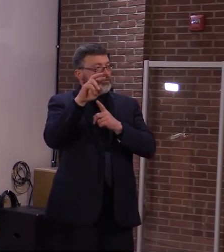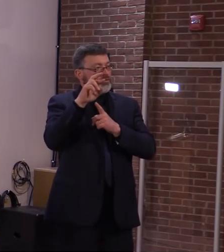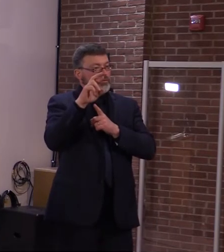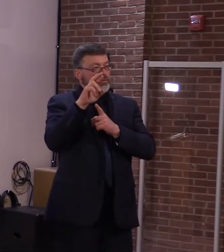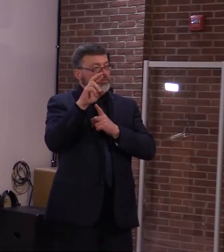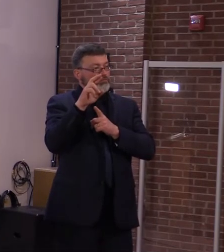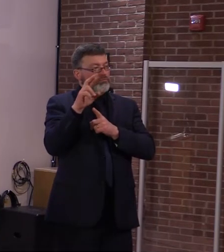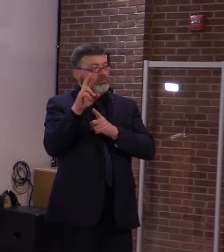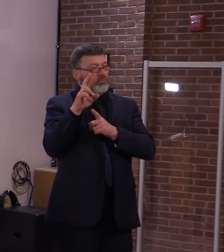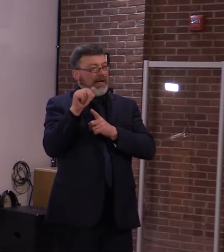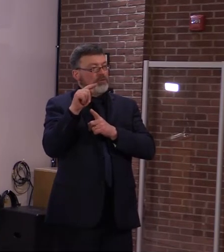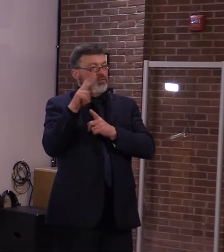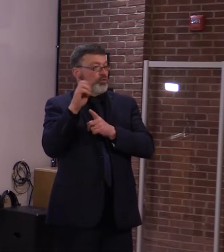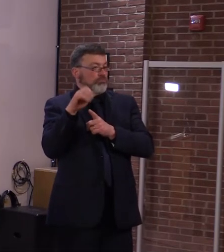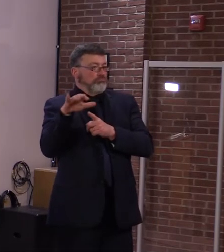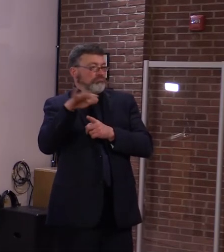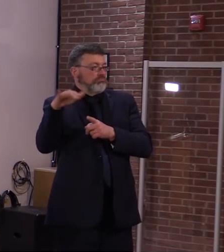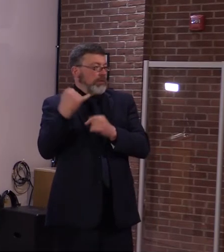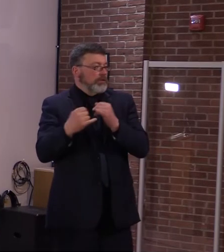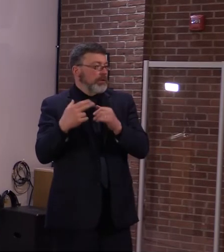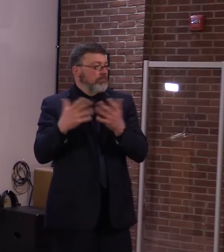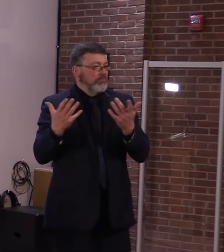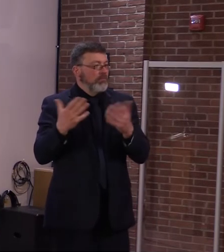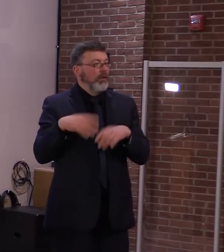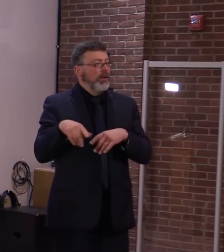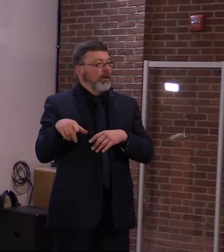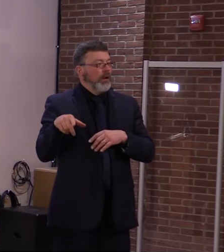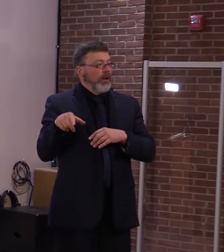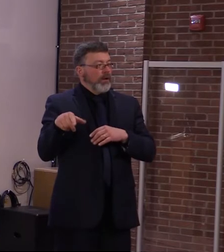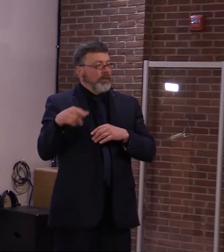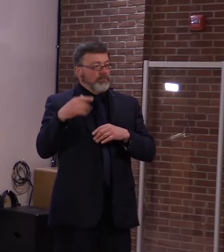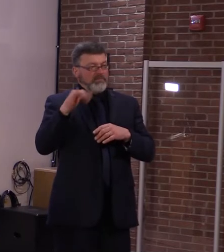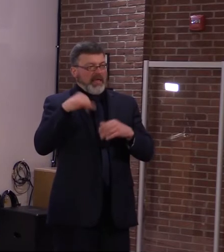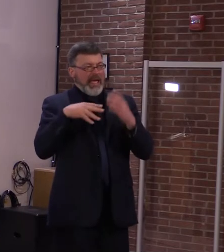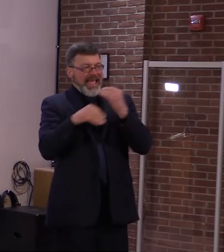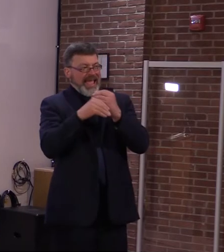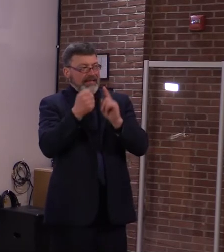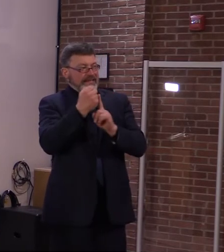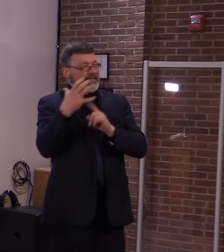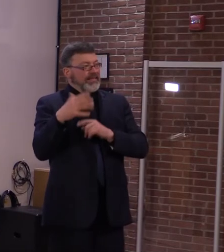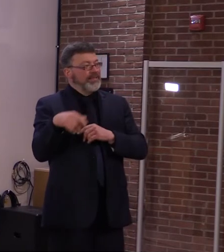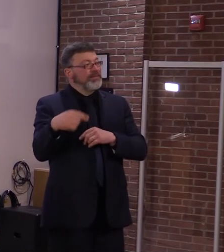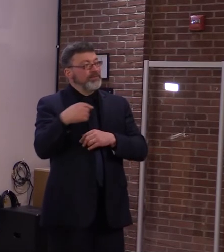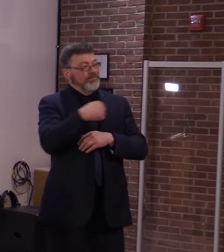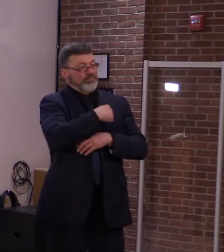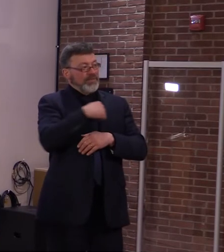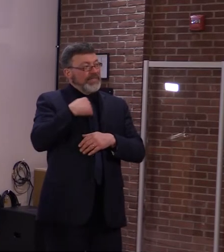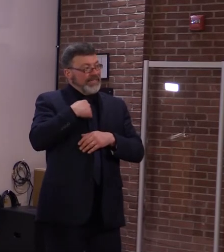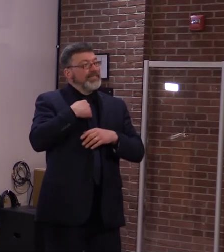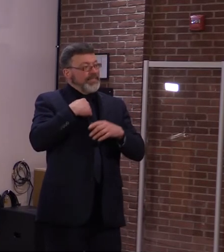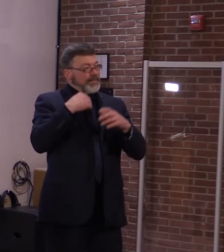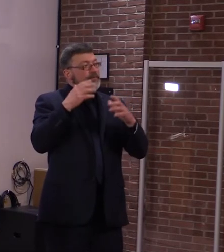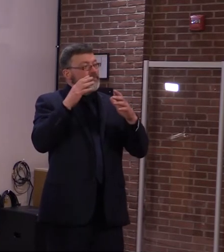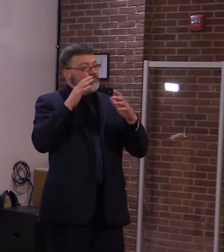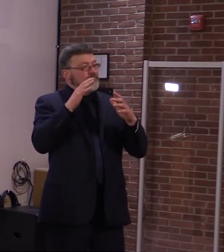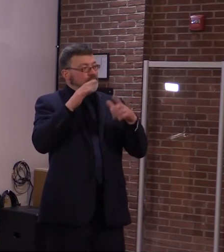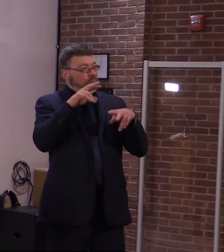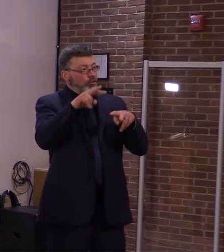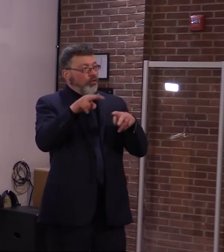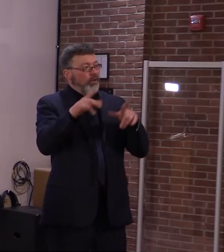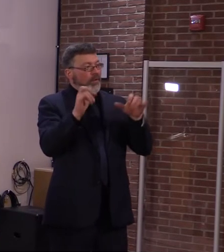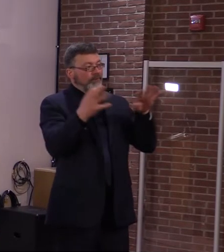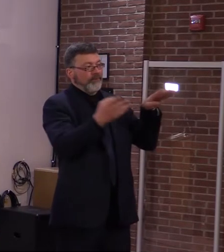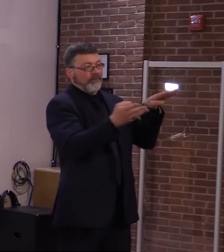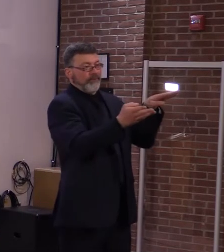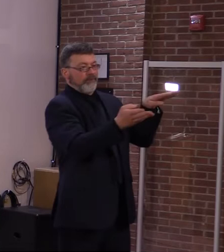that are looking at multiple different places in the flow of care to remove obstacles, and many of them